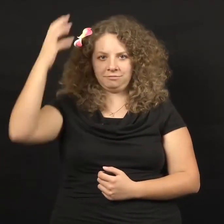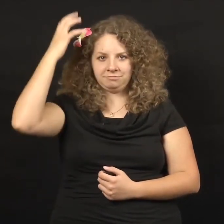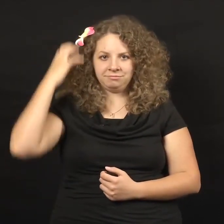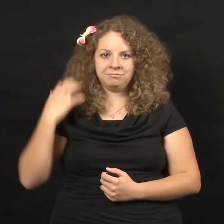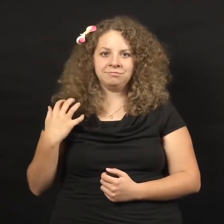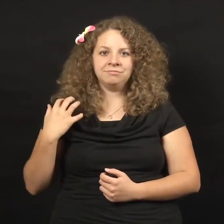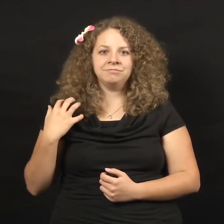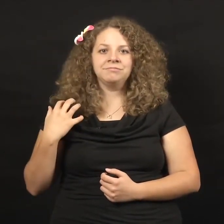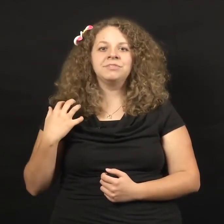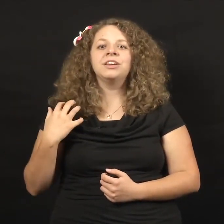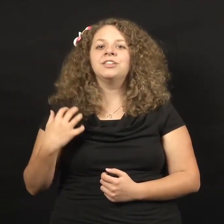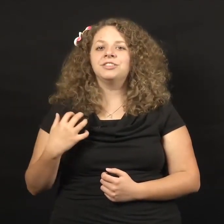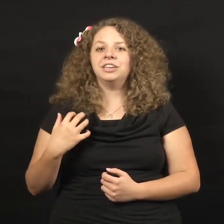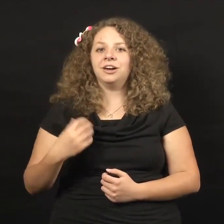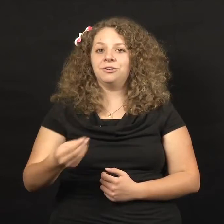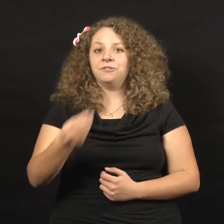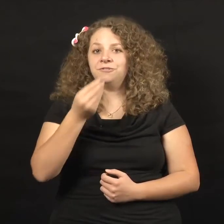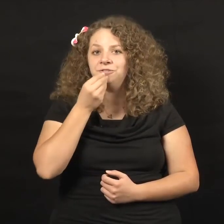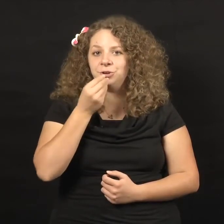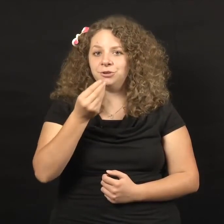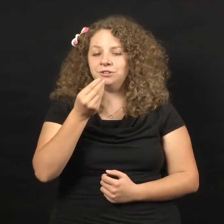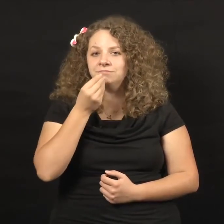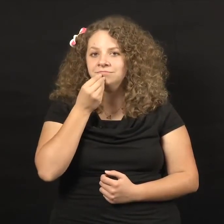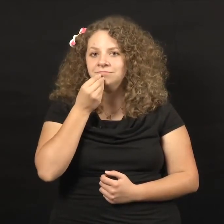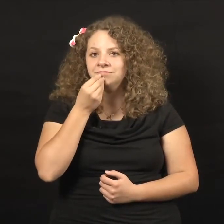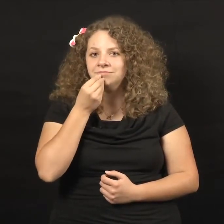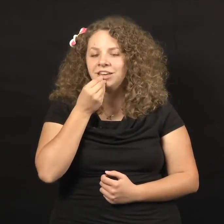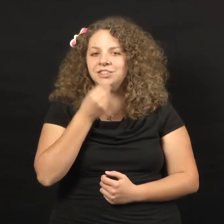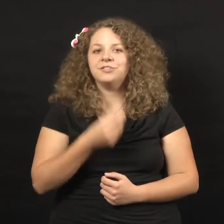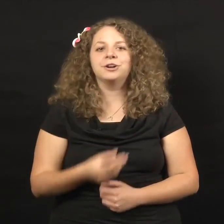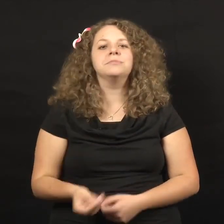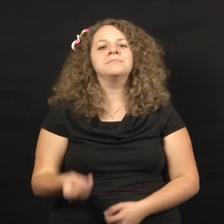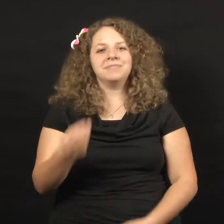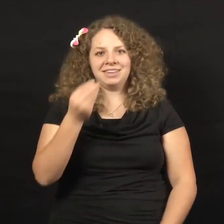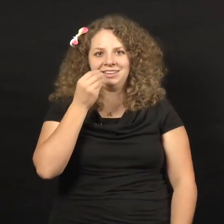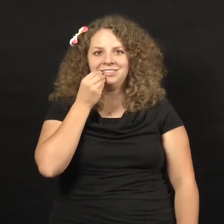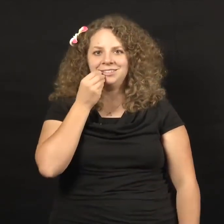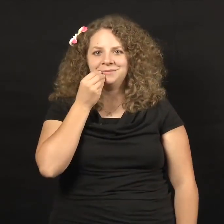hair. The noun food and the verb eat.